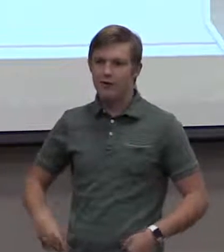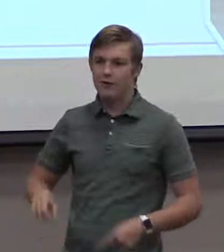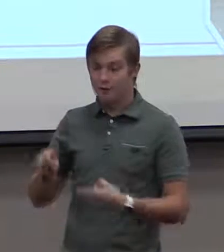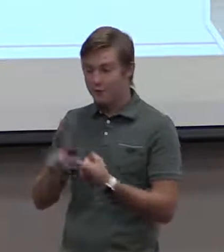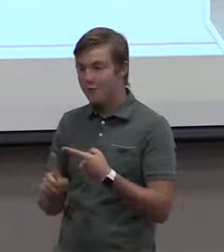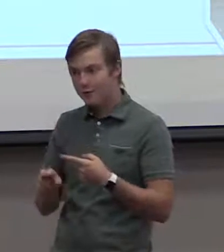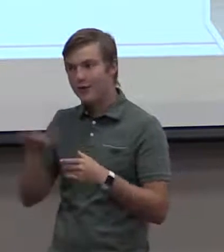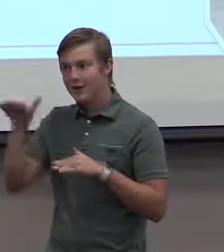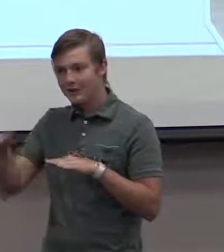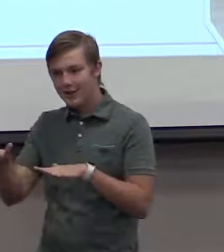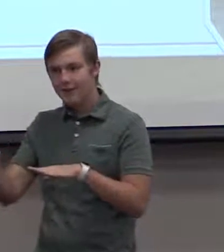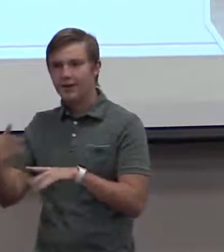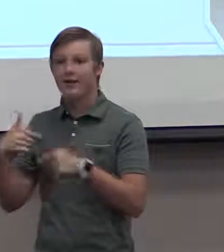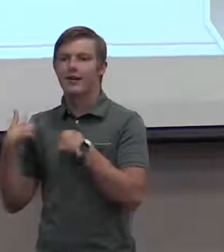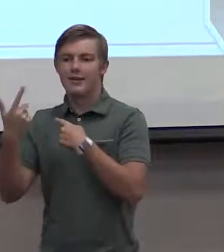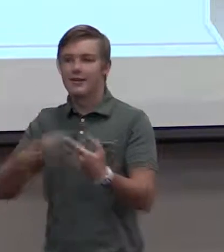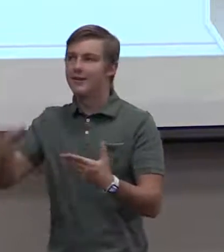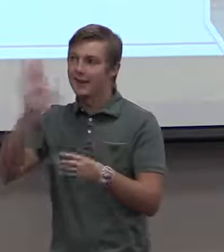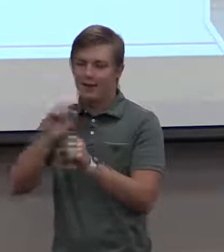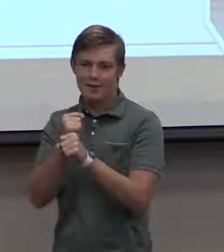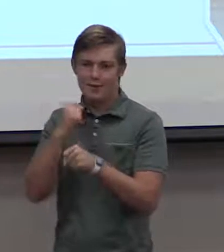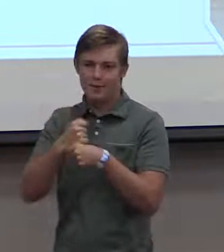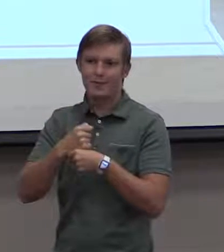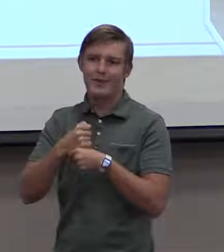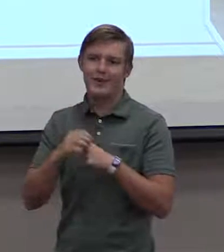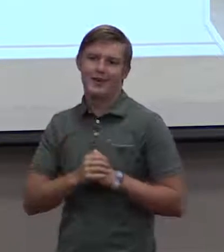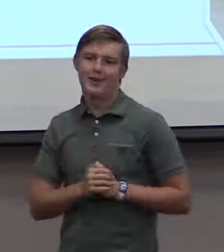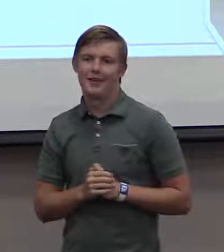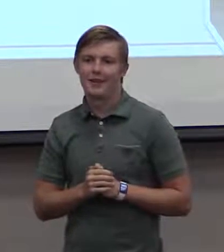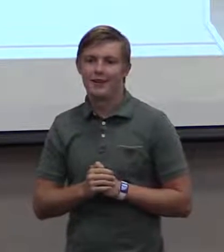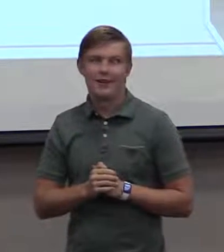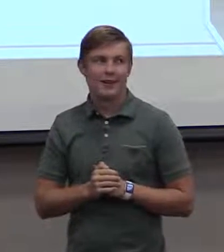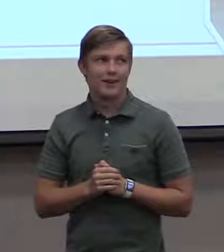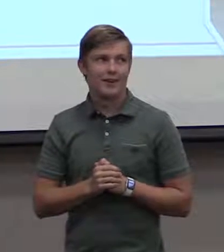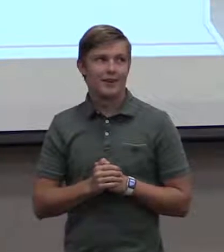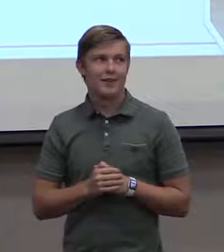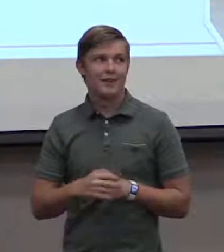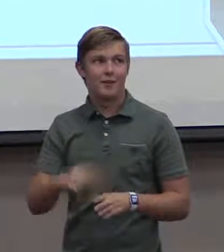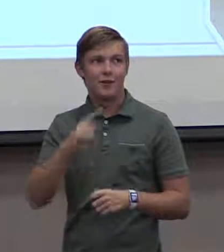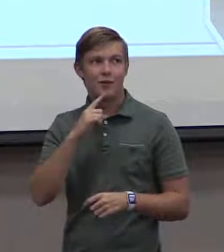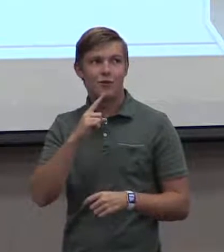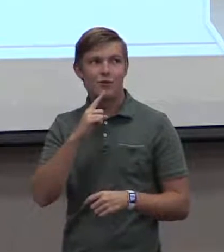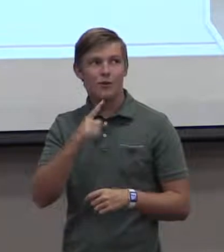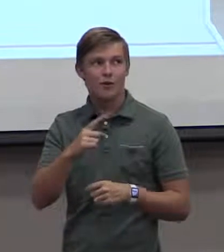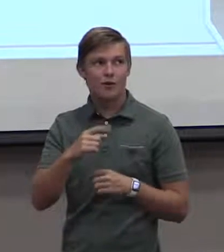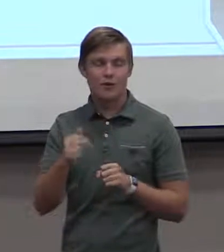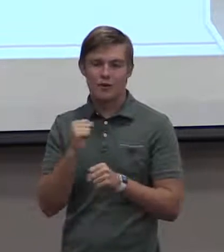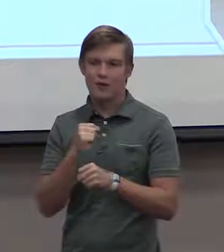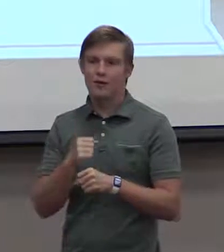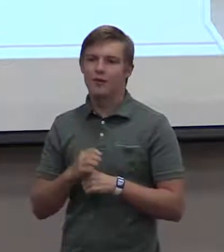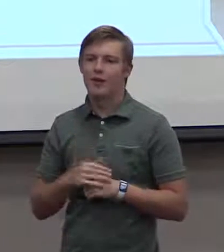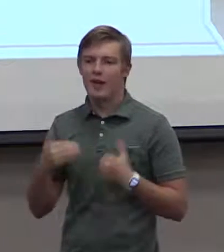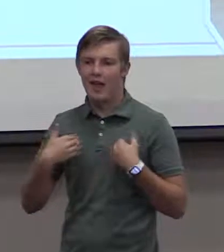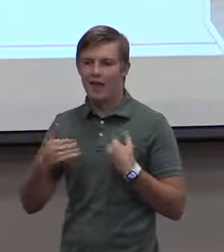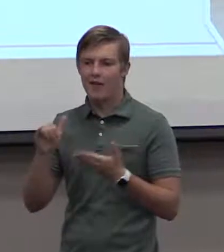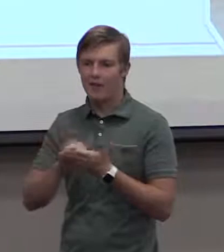planet. And so it's pretty neat to have that type of interaction with nature and